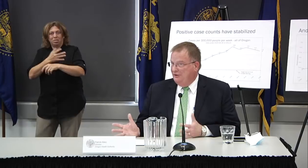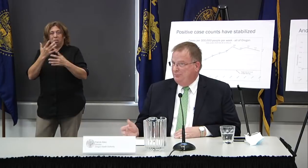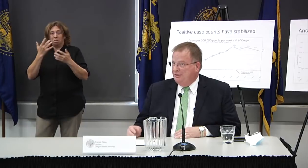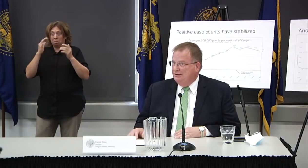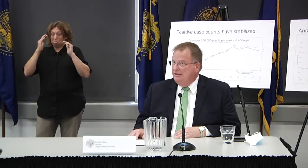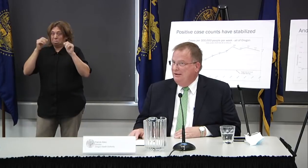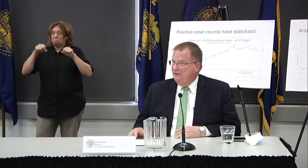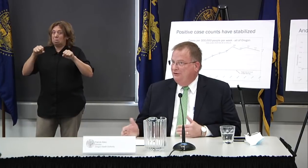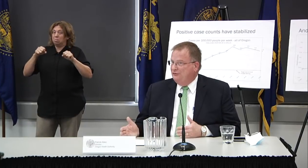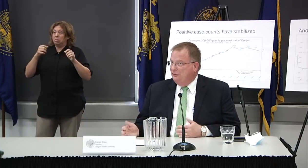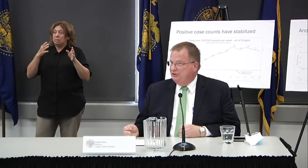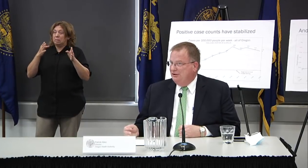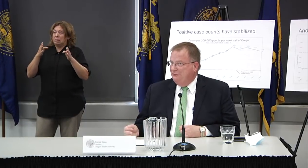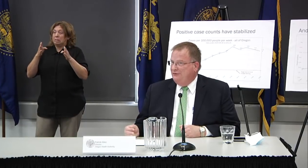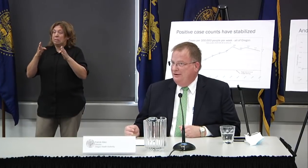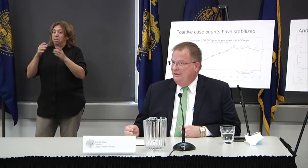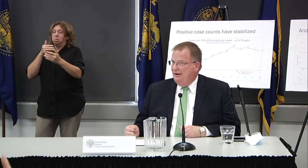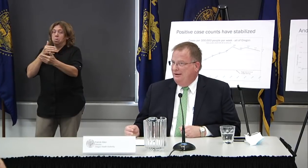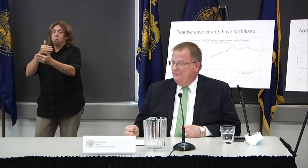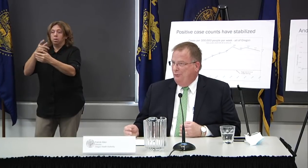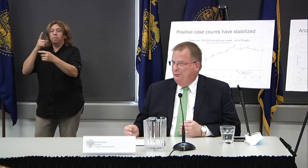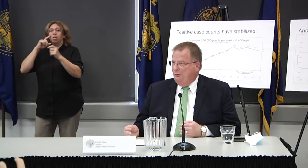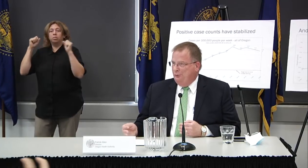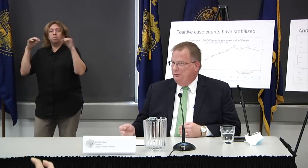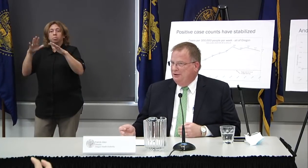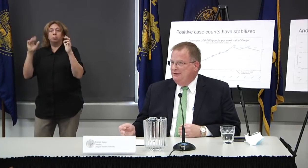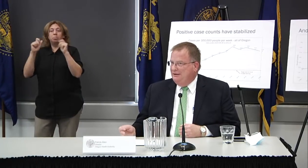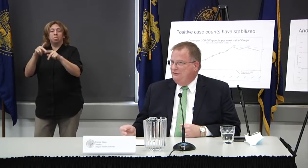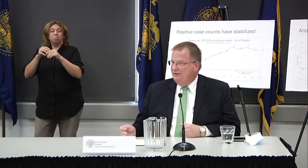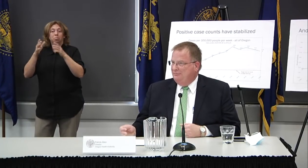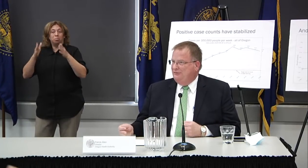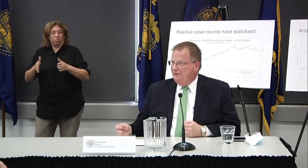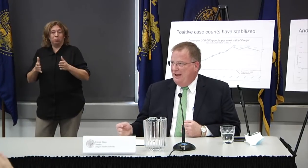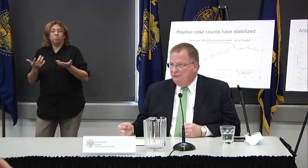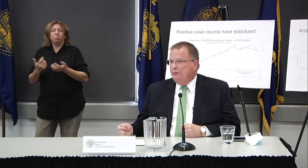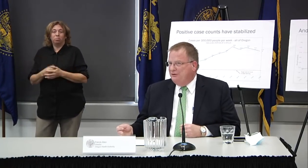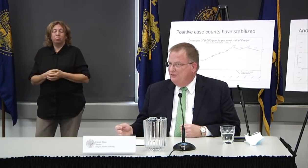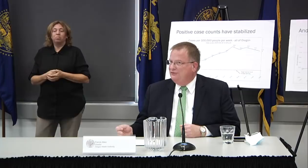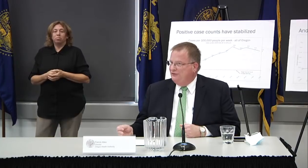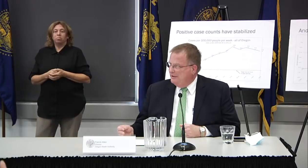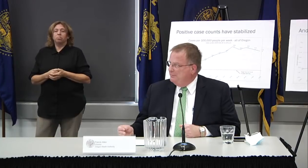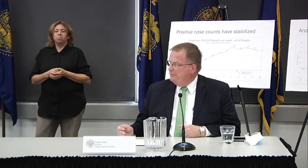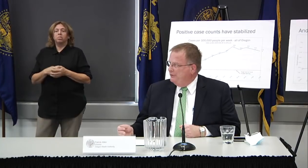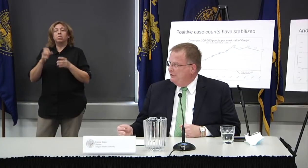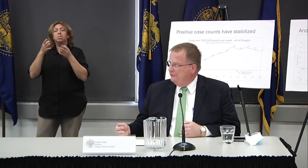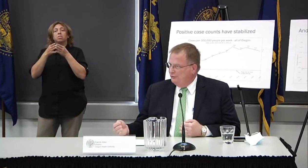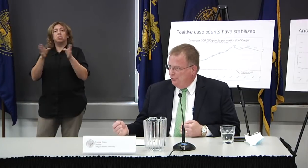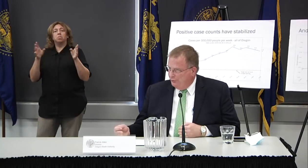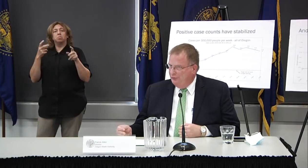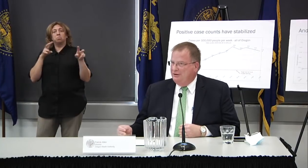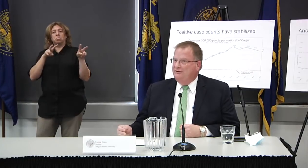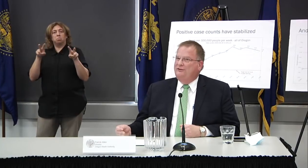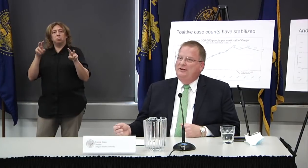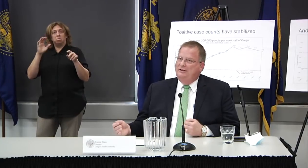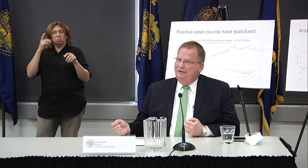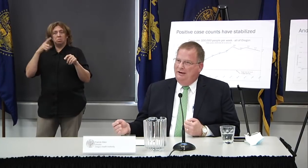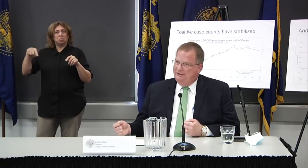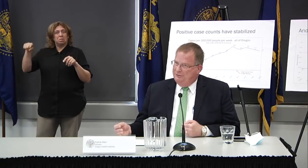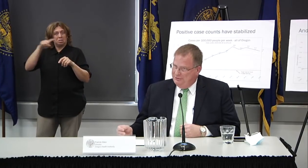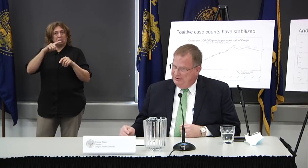really has been this notion of we really need to, everyone needs to step up their efforts.